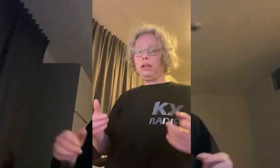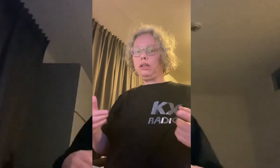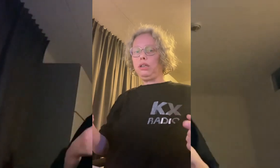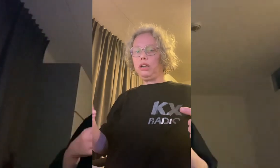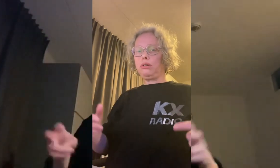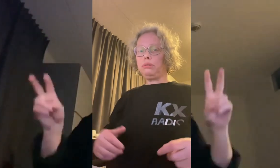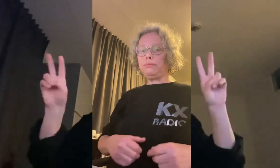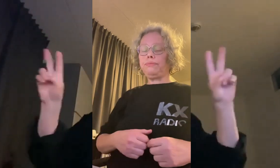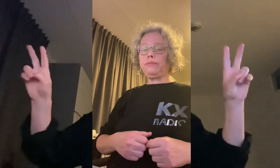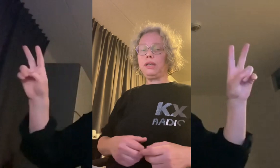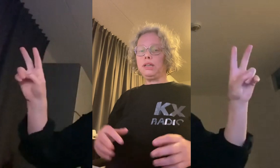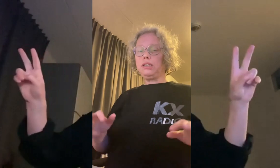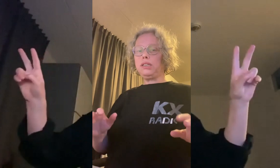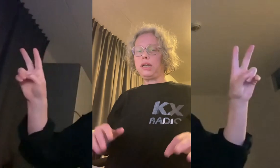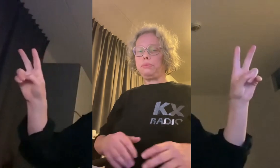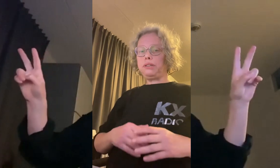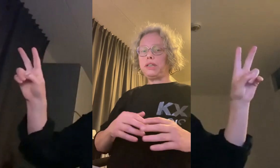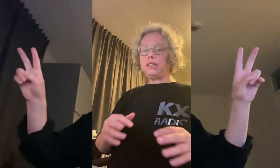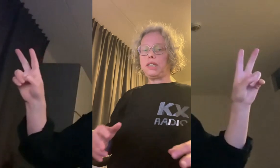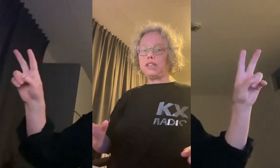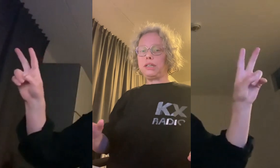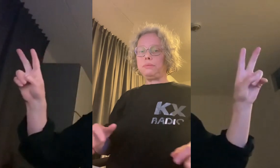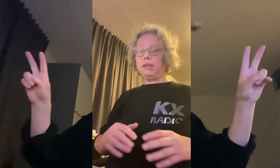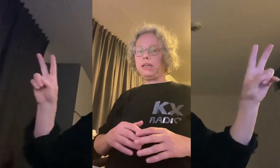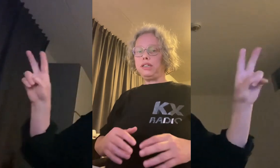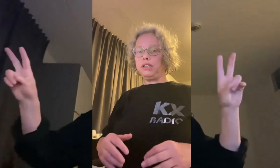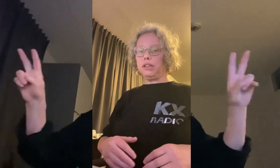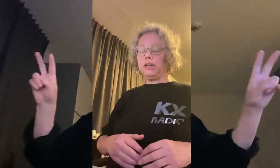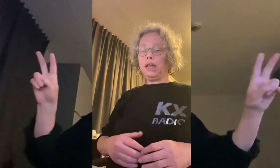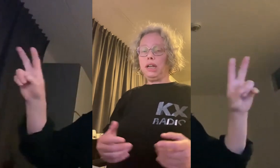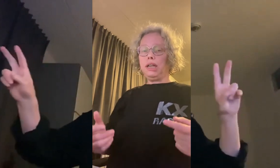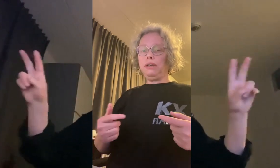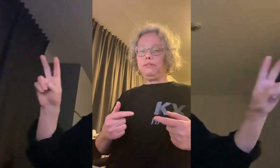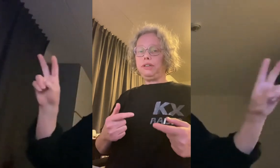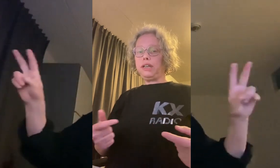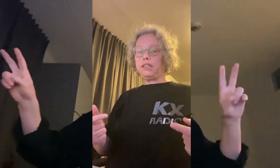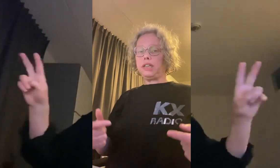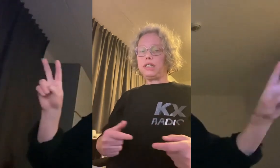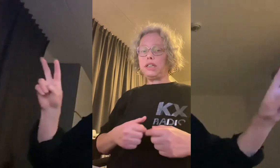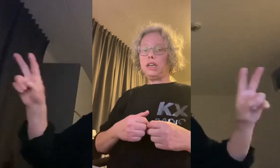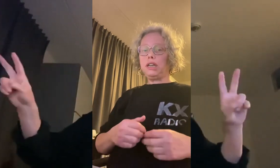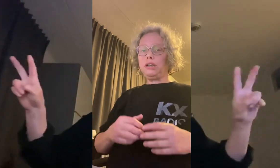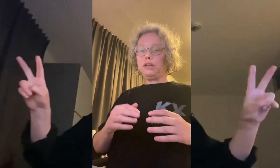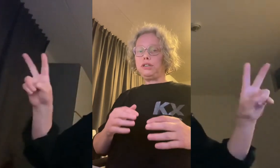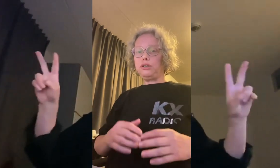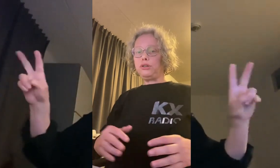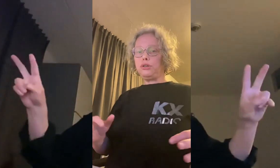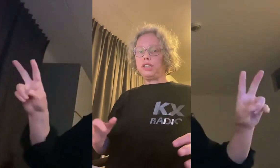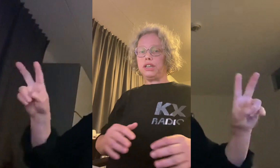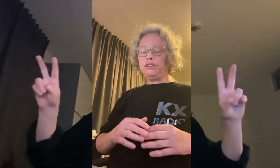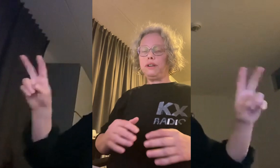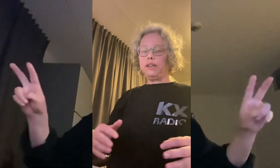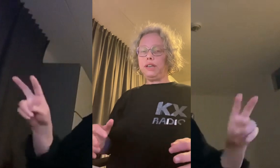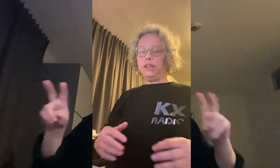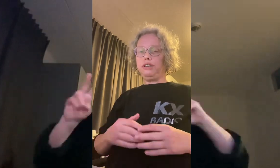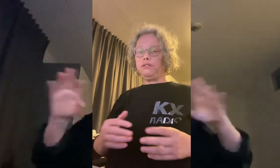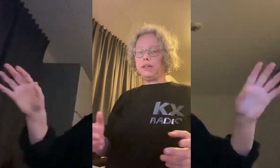You stop this discrimination. If this is the truth in